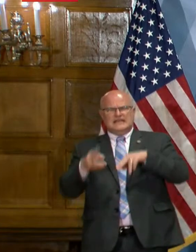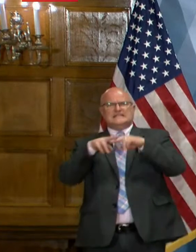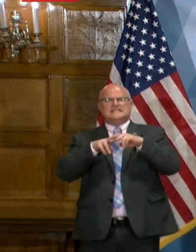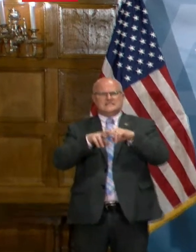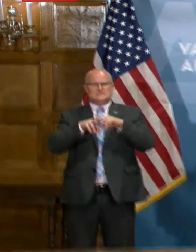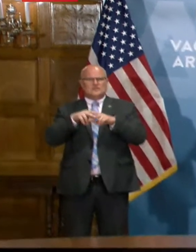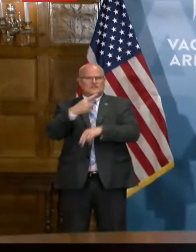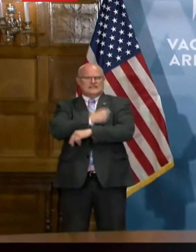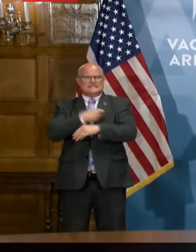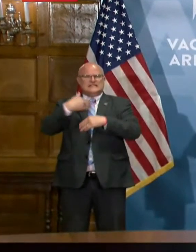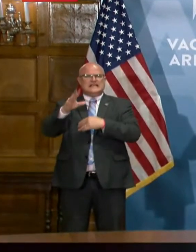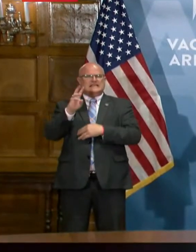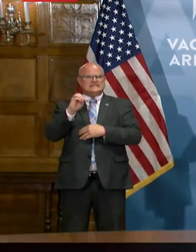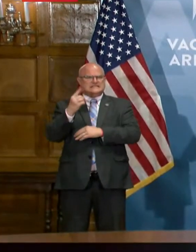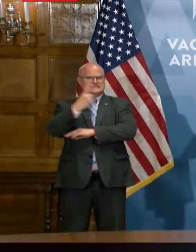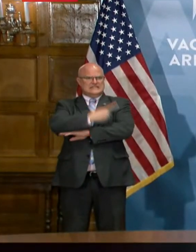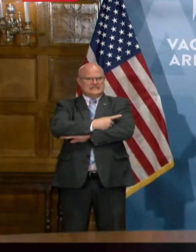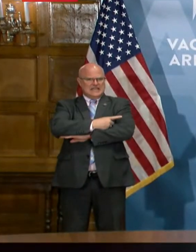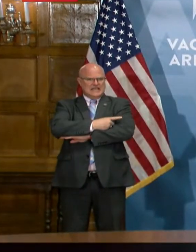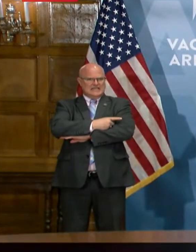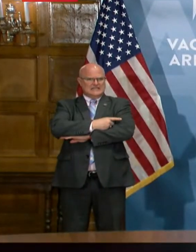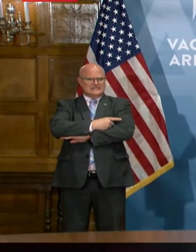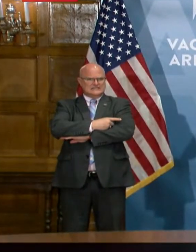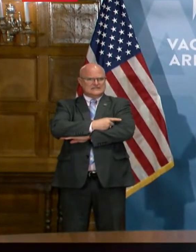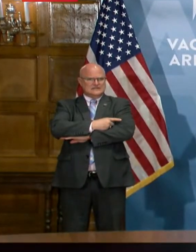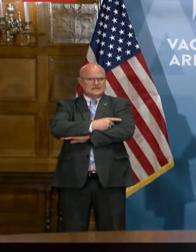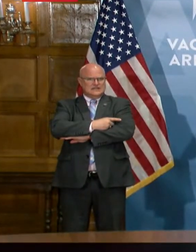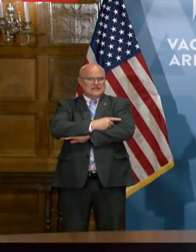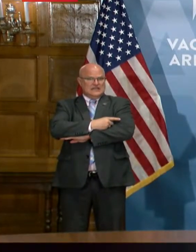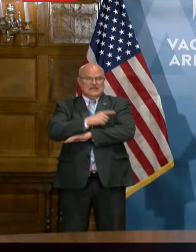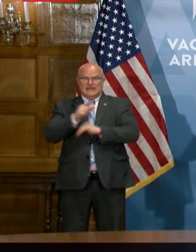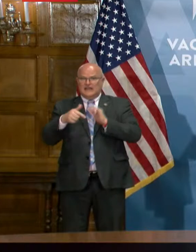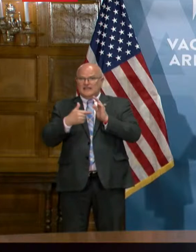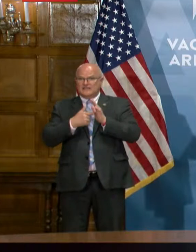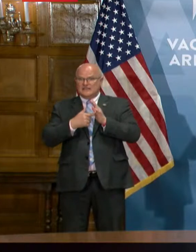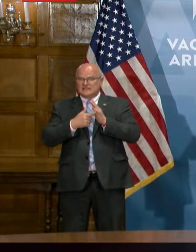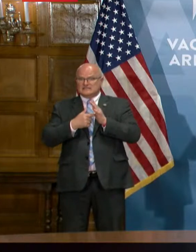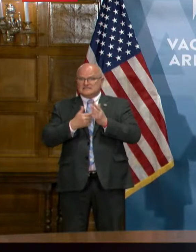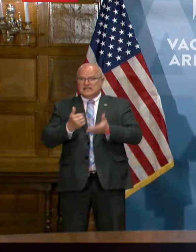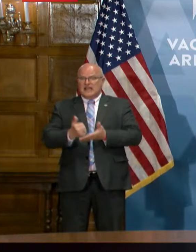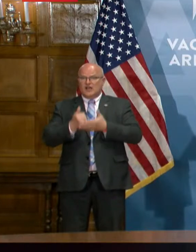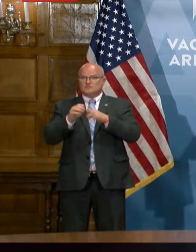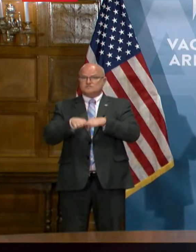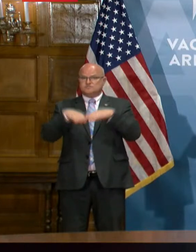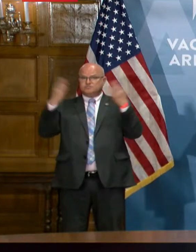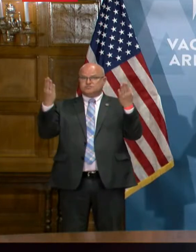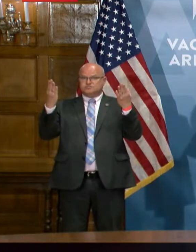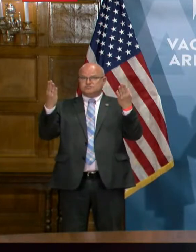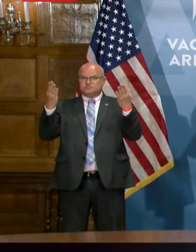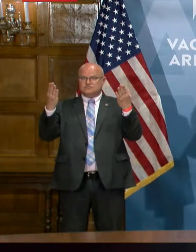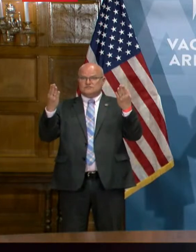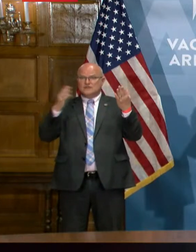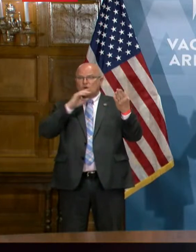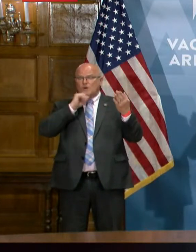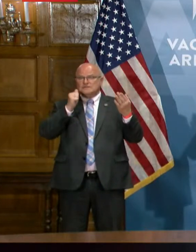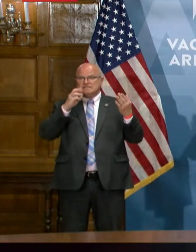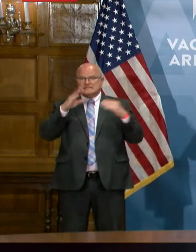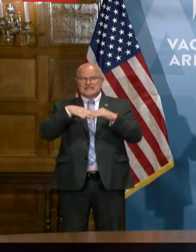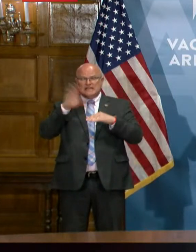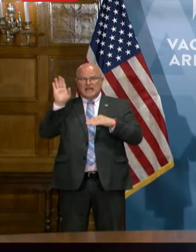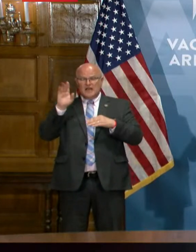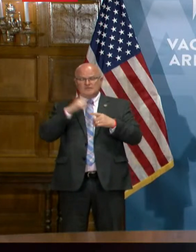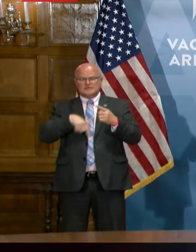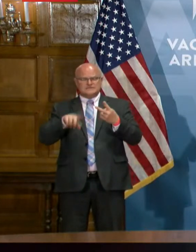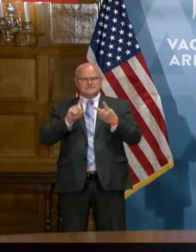60 days. Is this weighing in your decision to open up vaccinations to everyone 16 and older? And then second